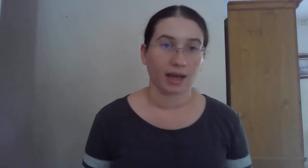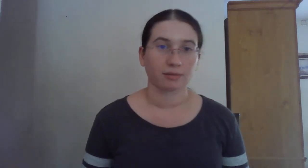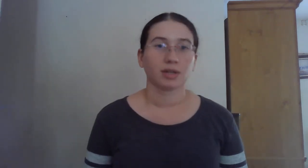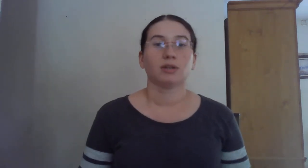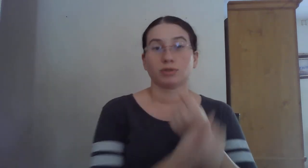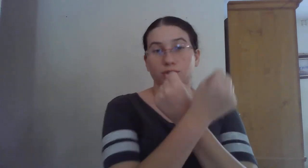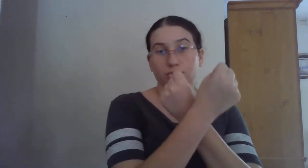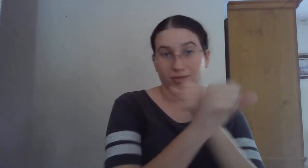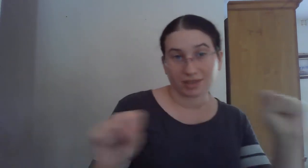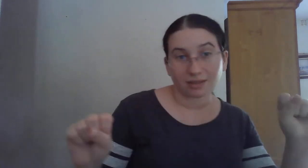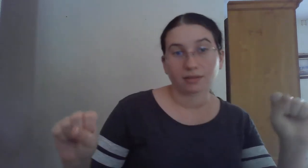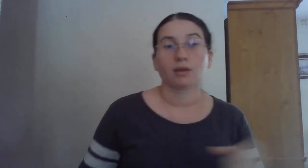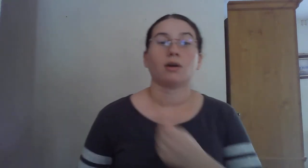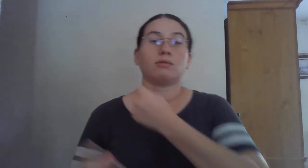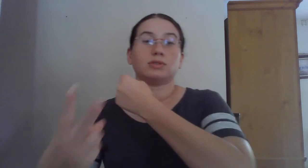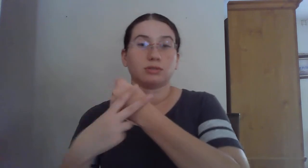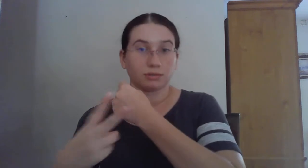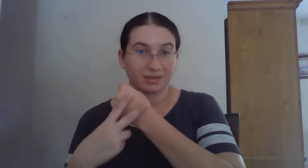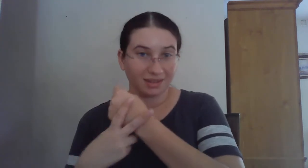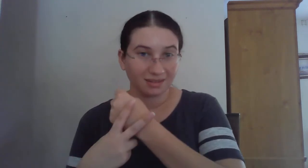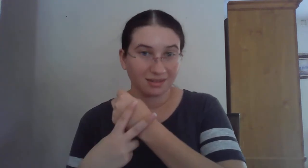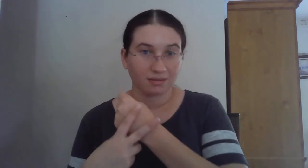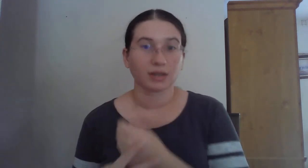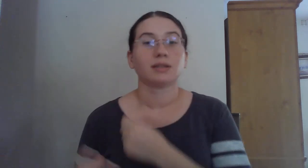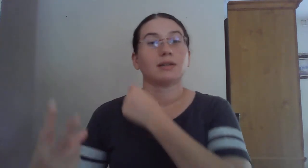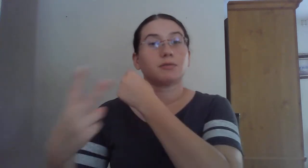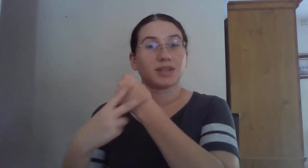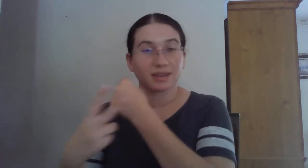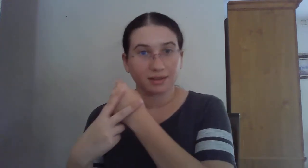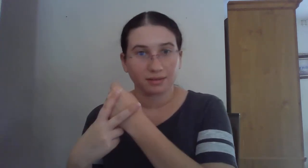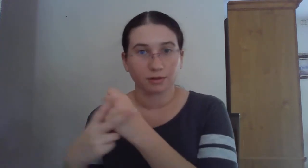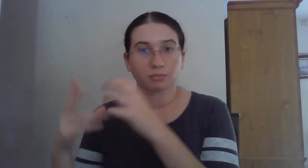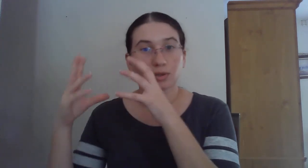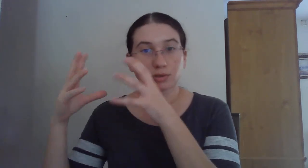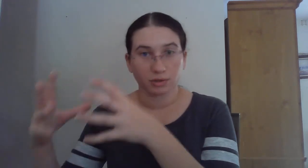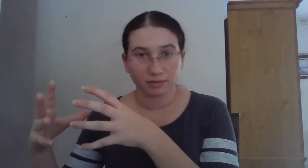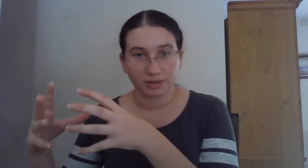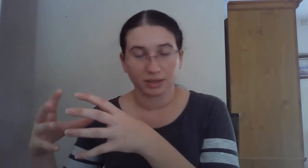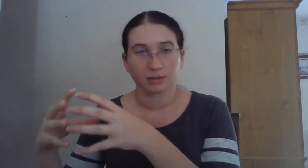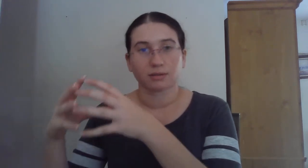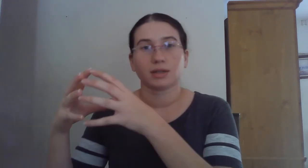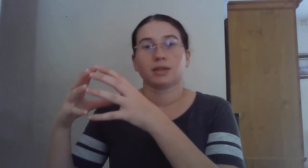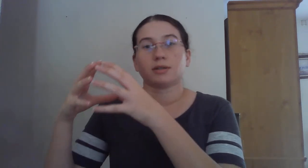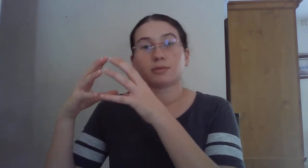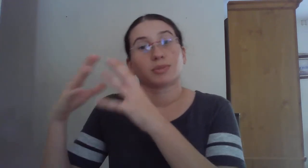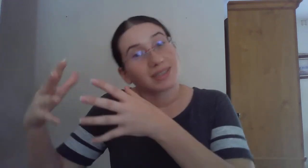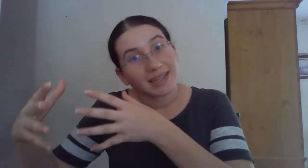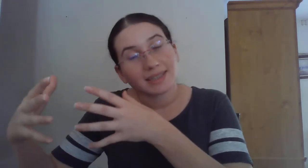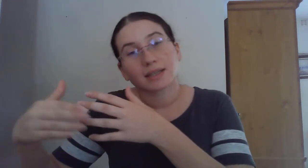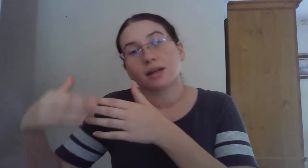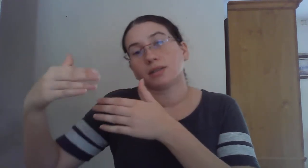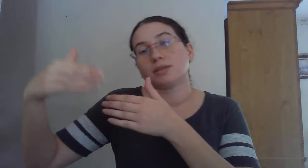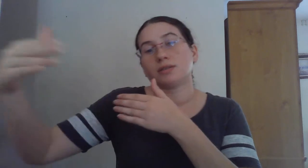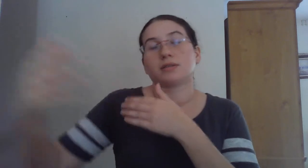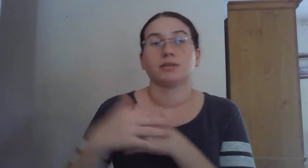account. Would you use this or would you use this, right? It would be this. You're preserving it. You're You're protecting it until you're going to use